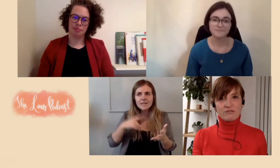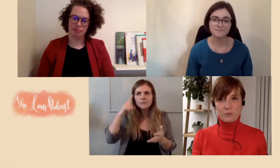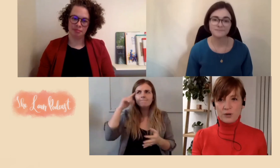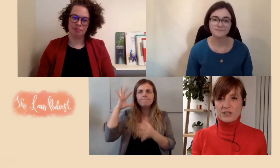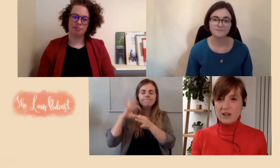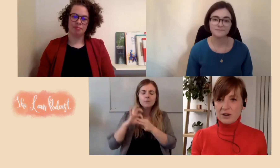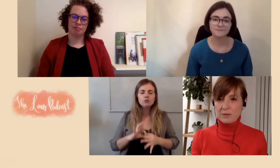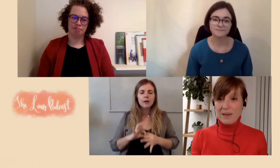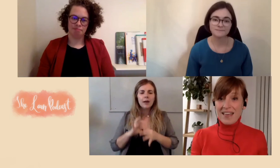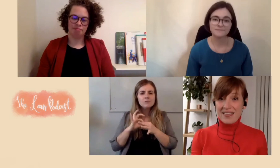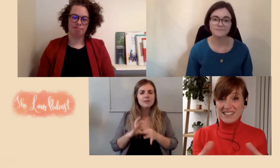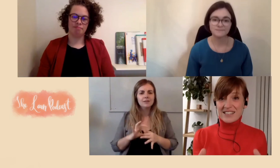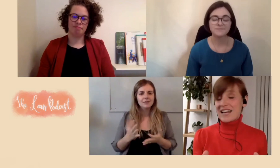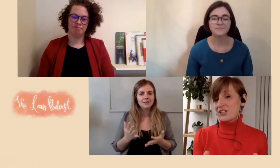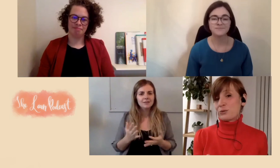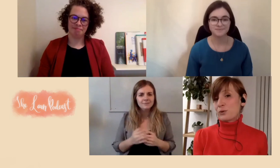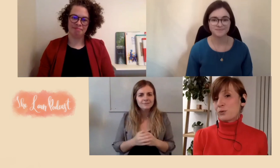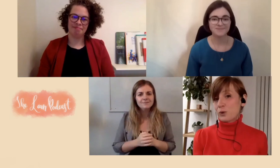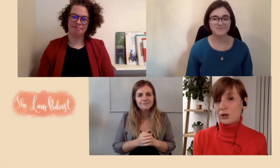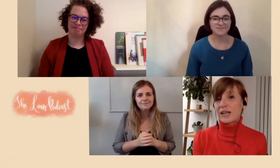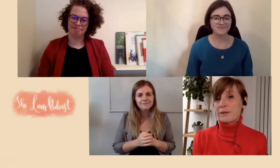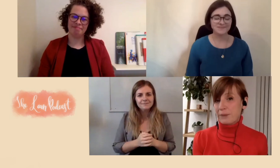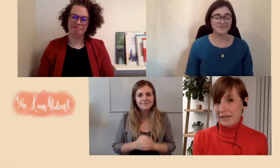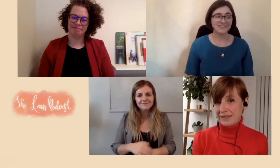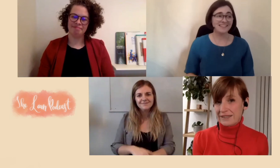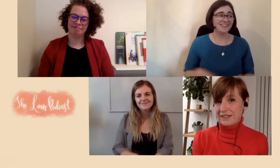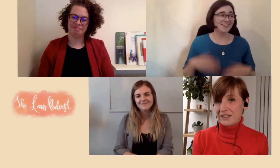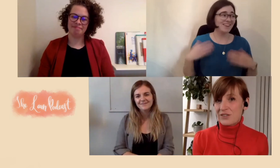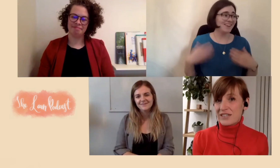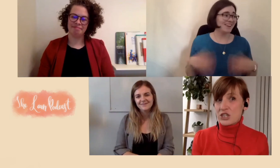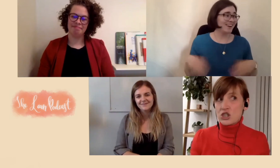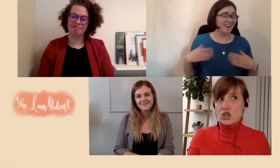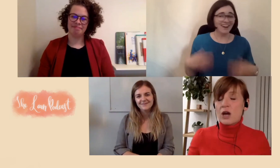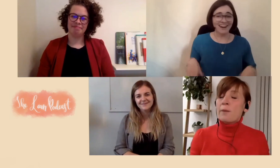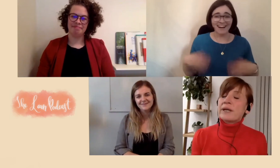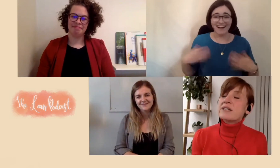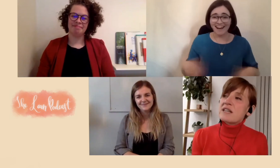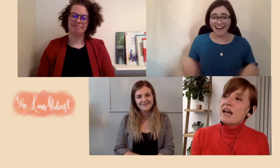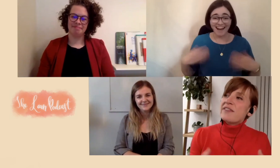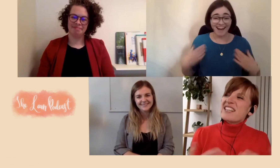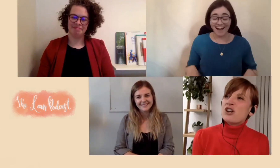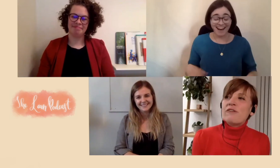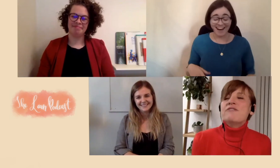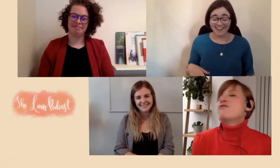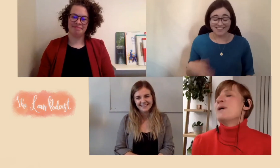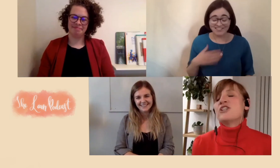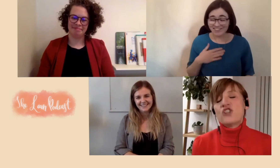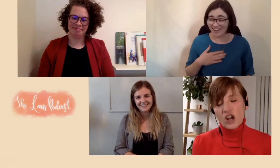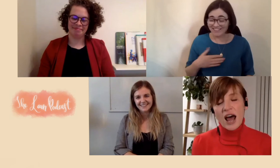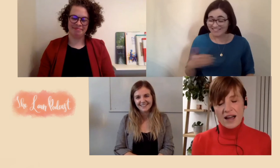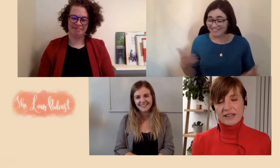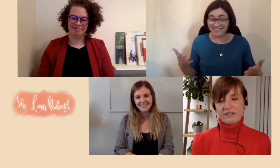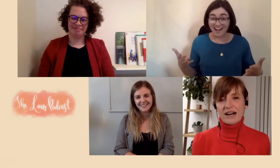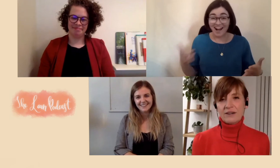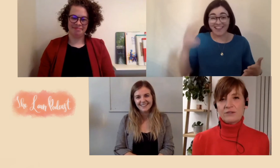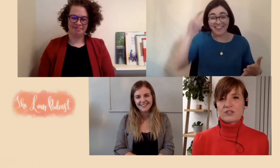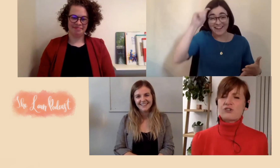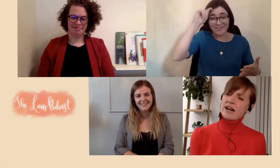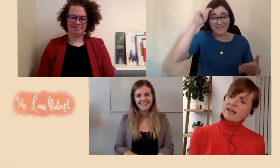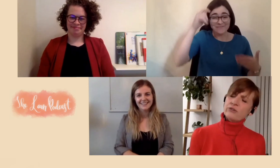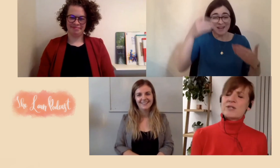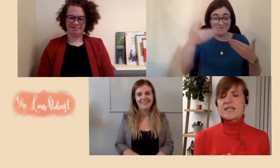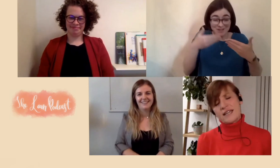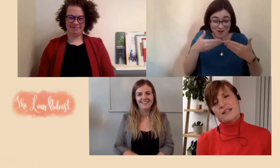just it's like we've opened kind of a gate, and now the boundaries and the queries about it are just kind of